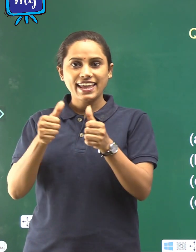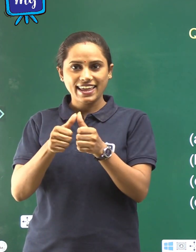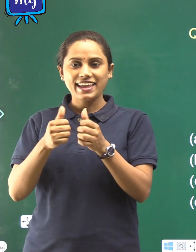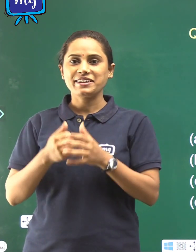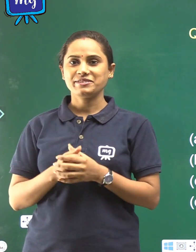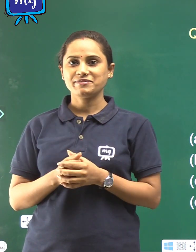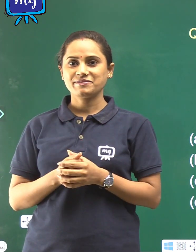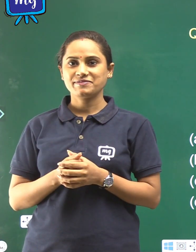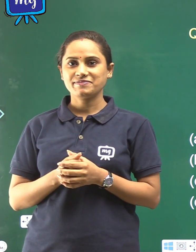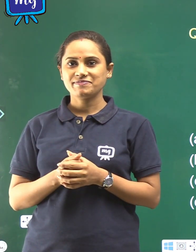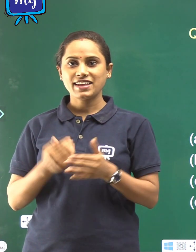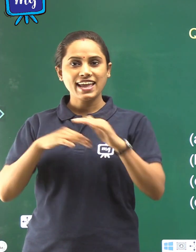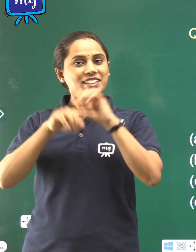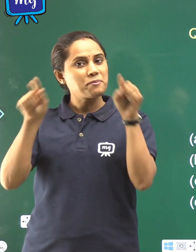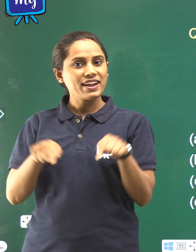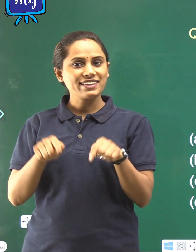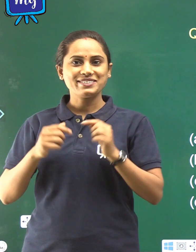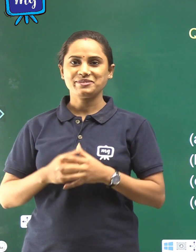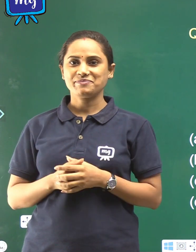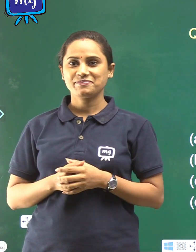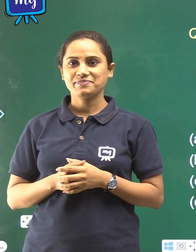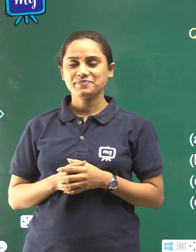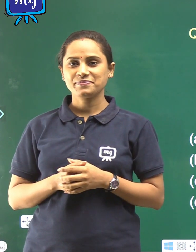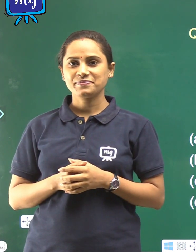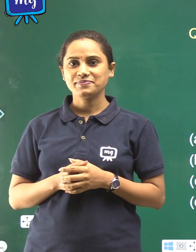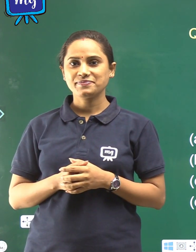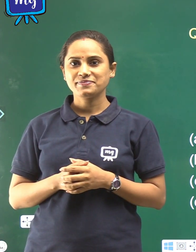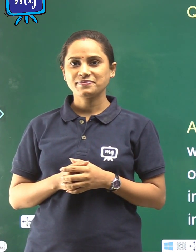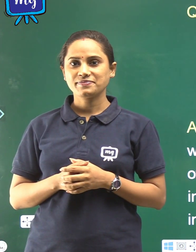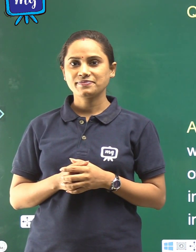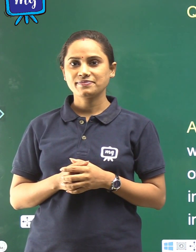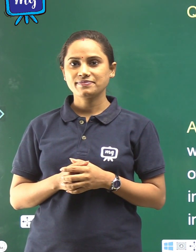A in the bracket.